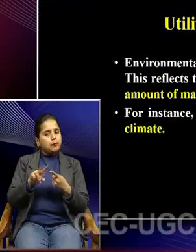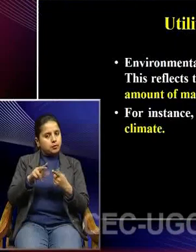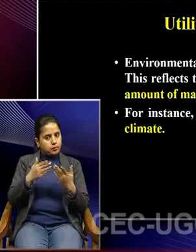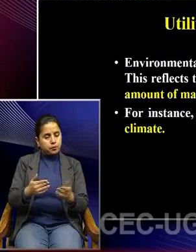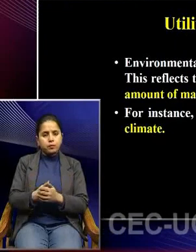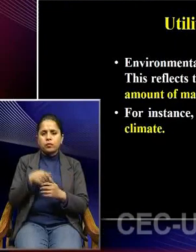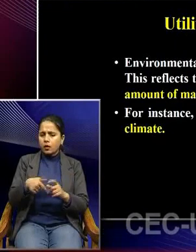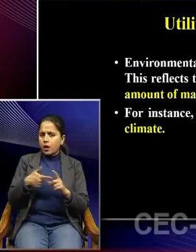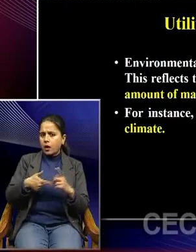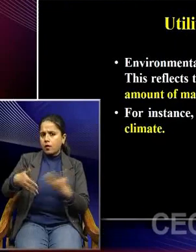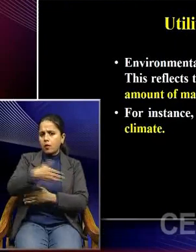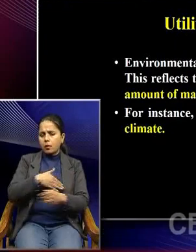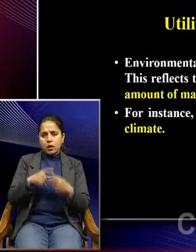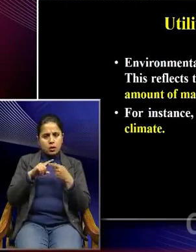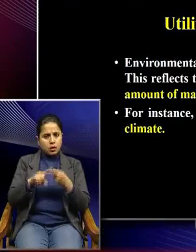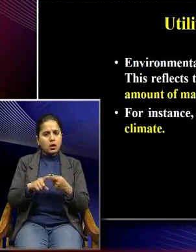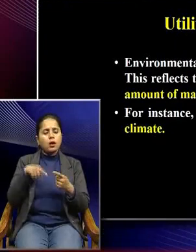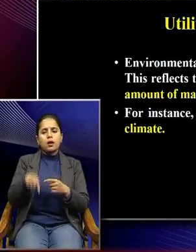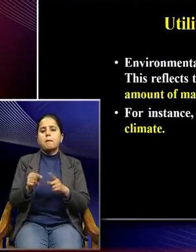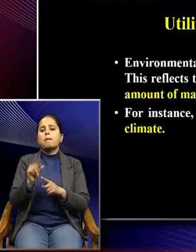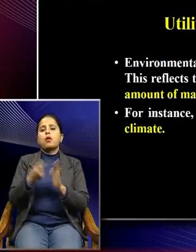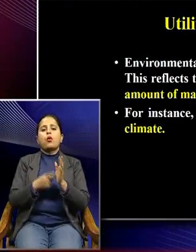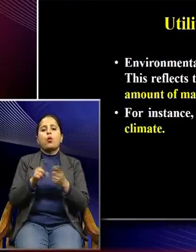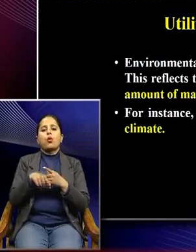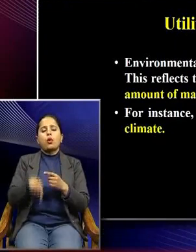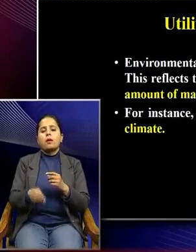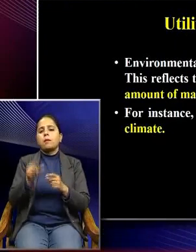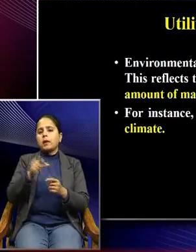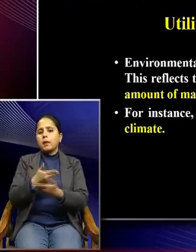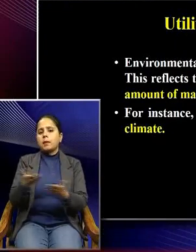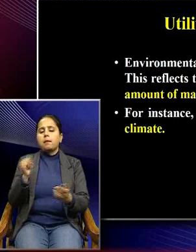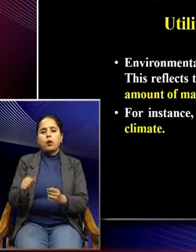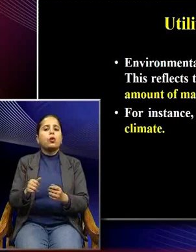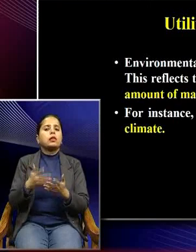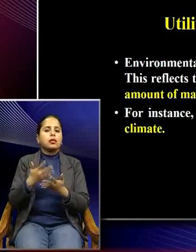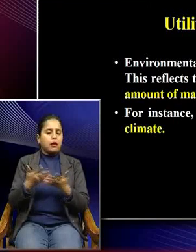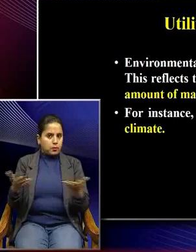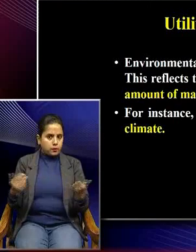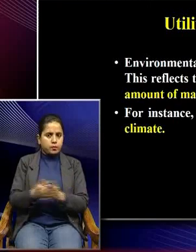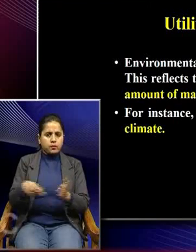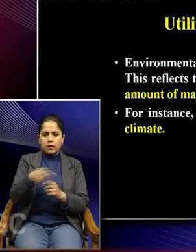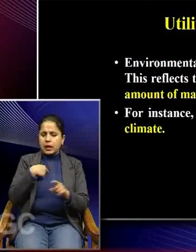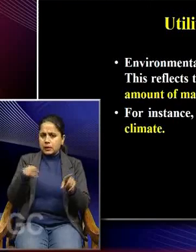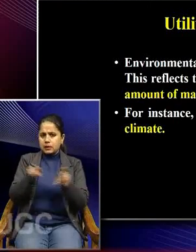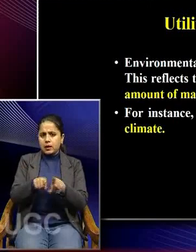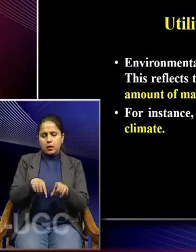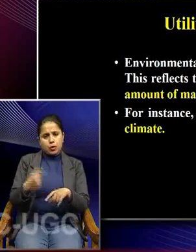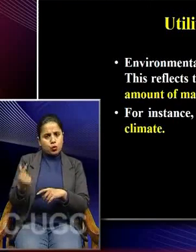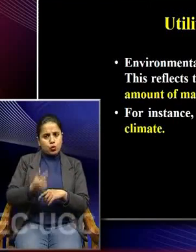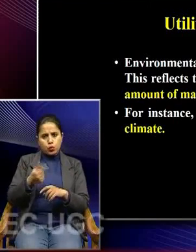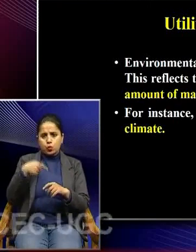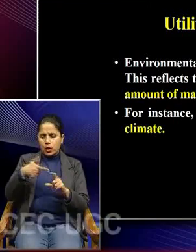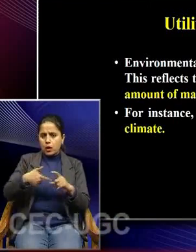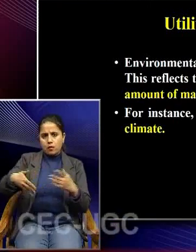Environmental quality is a pure public good. This reflects that we all consume the same amount of environmental